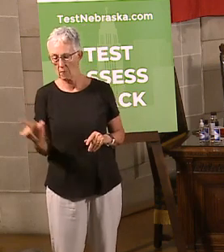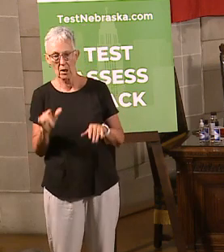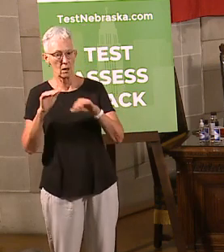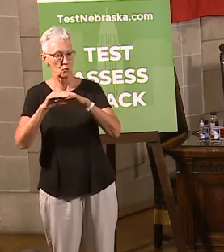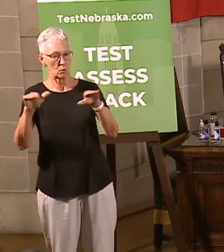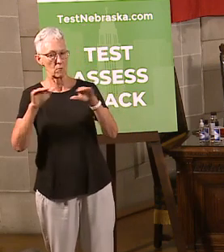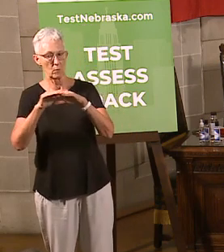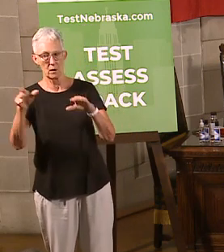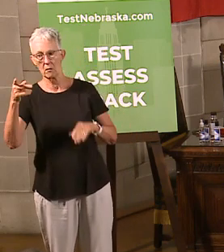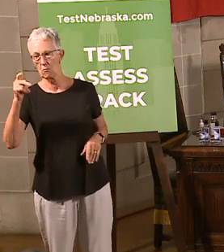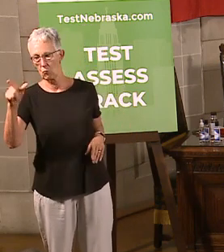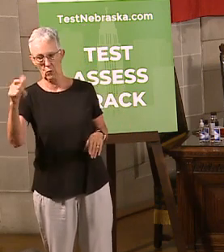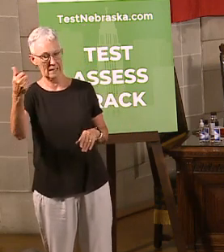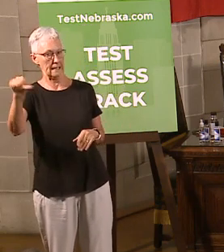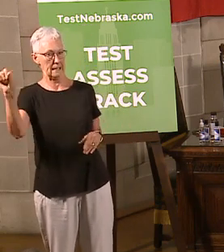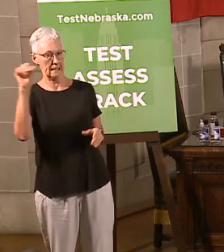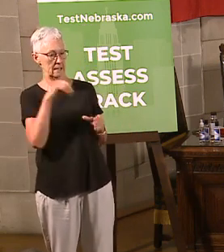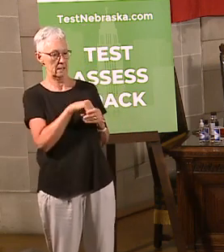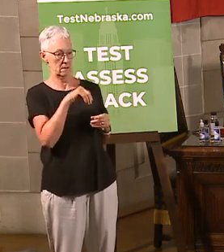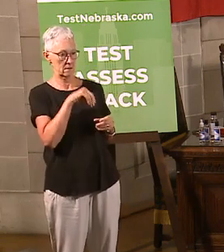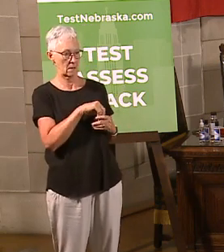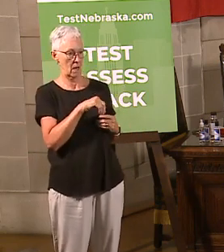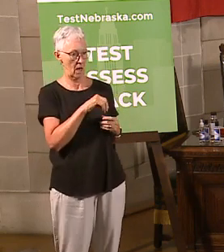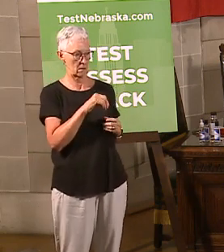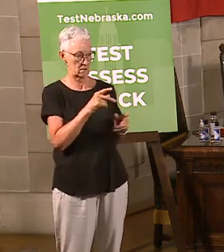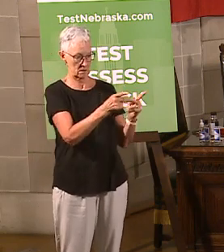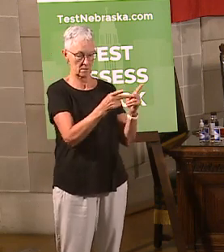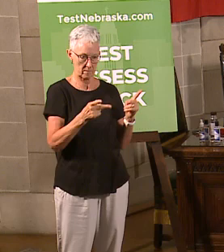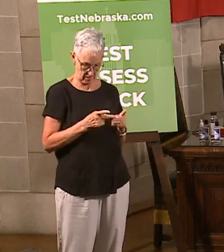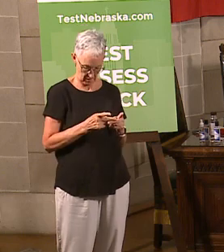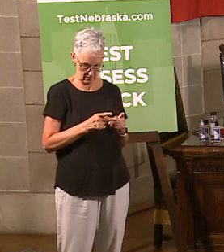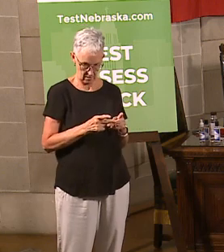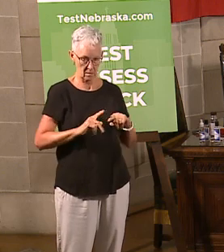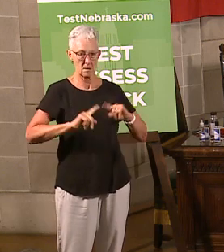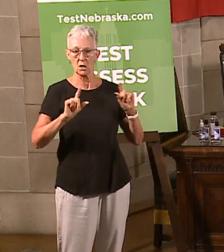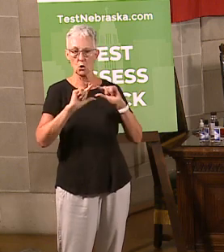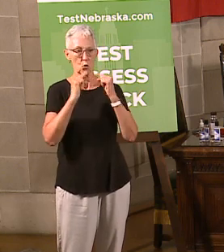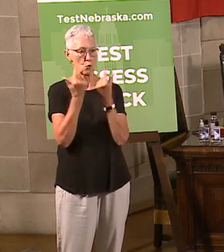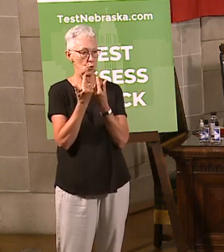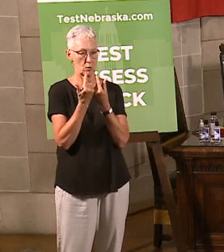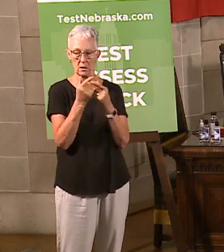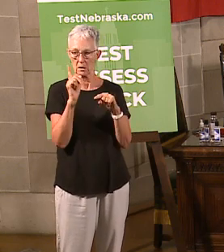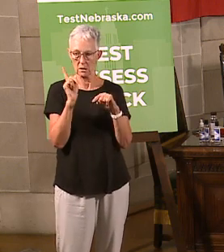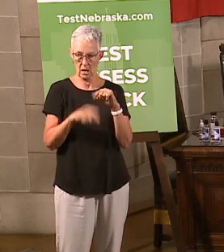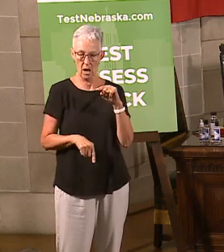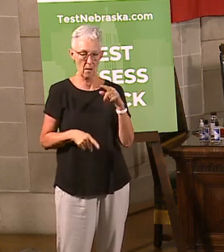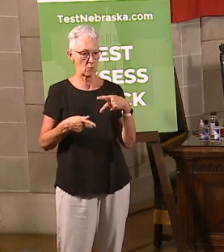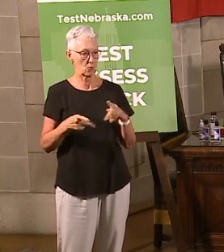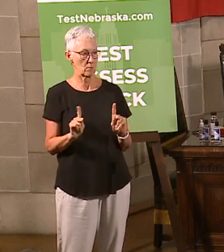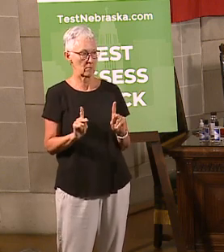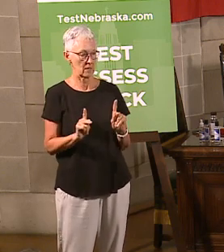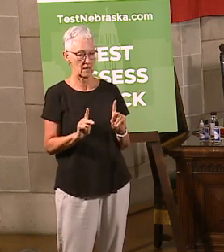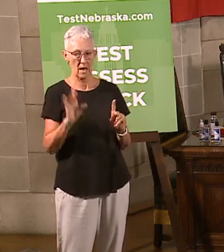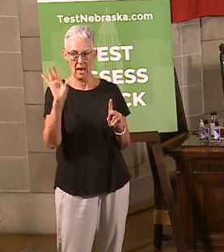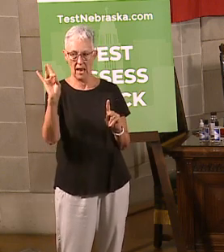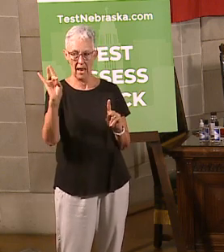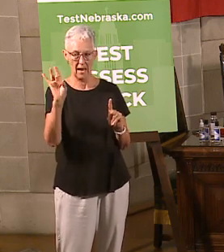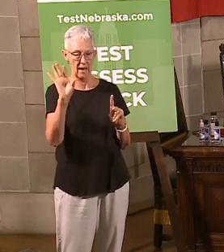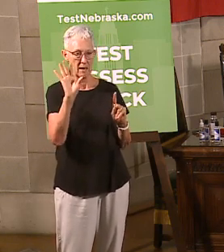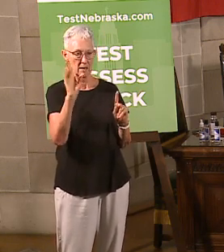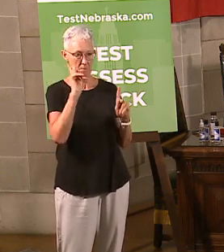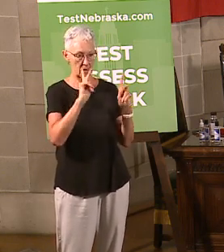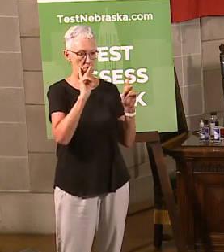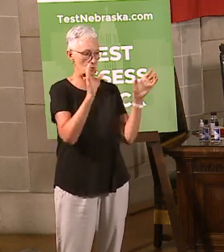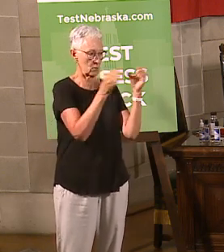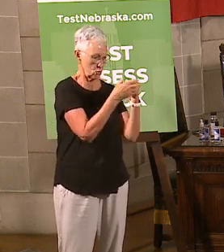confined indoor or outdoor space. However, groups will still be no larger than 8 individuals, 6 feet separation between groups